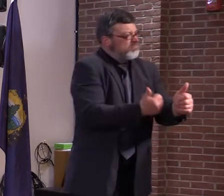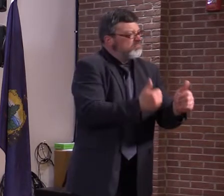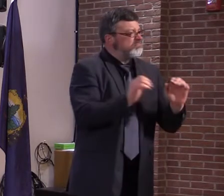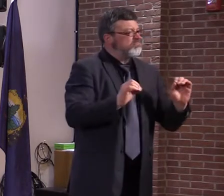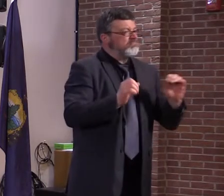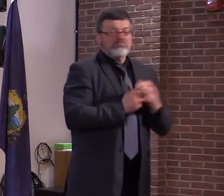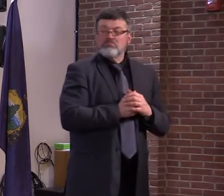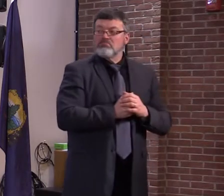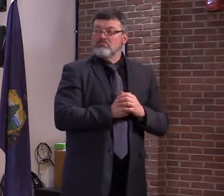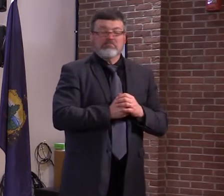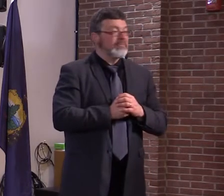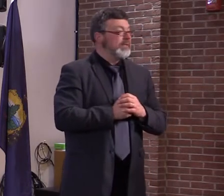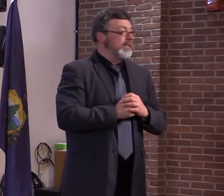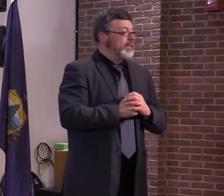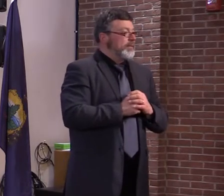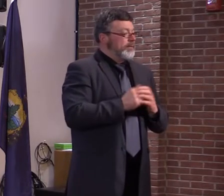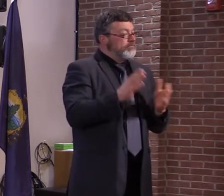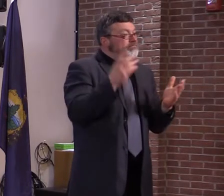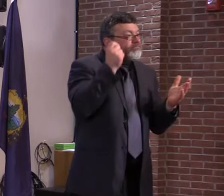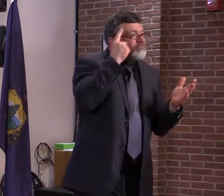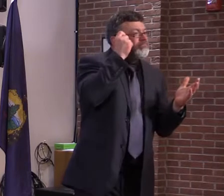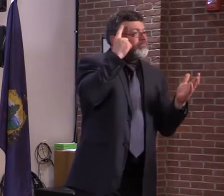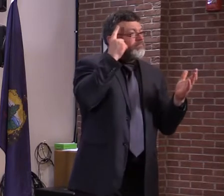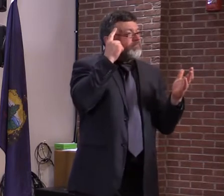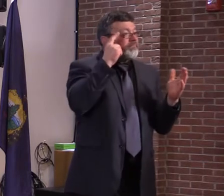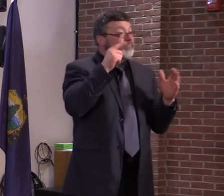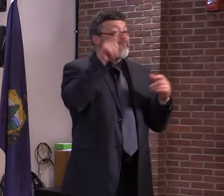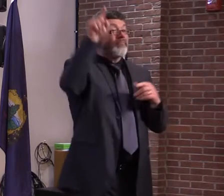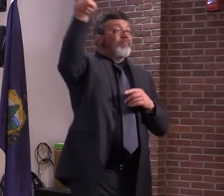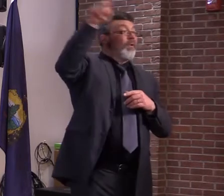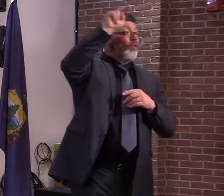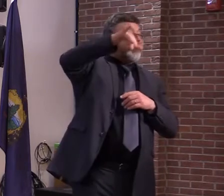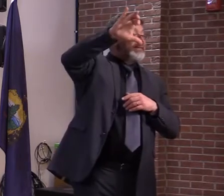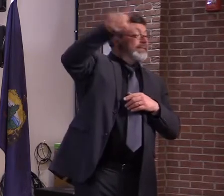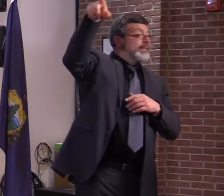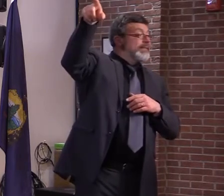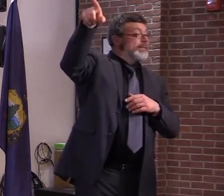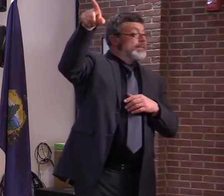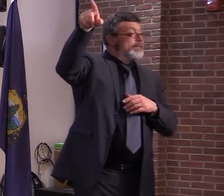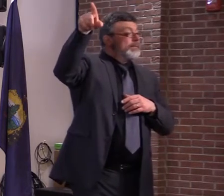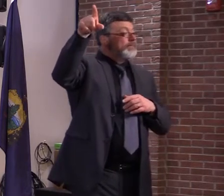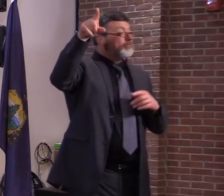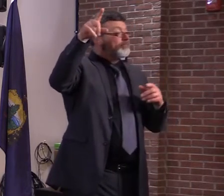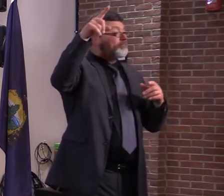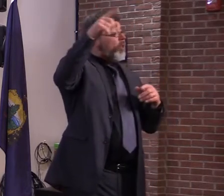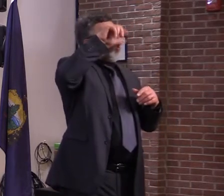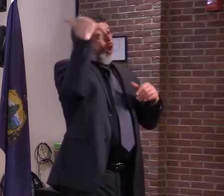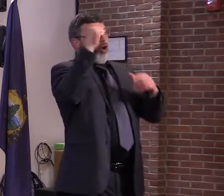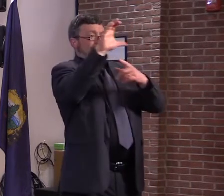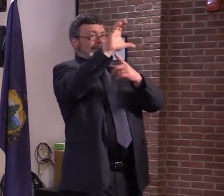But again, there are New York City, I think, is doing it. There's some urban